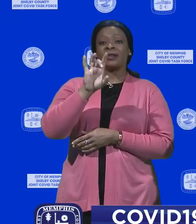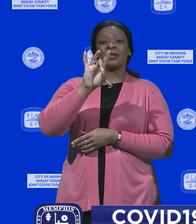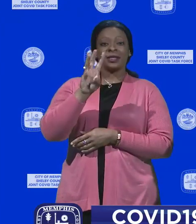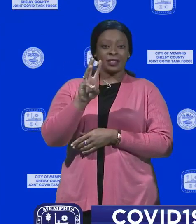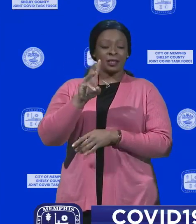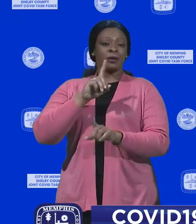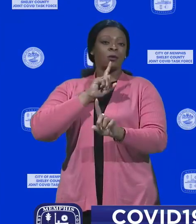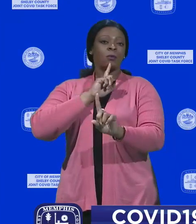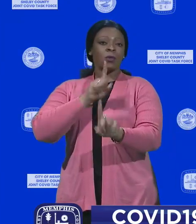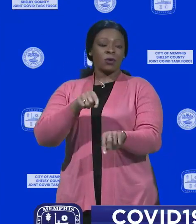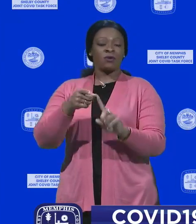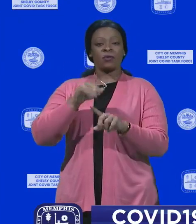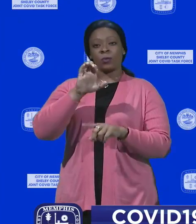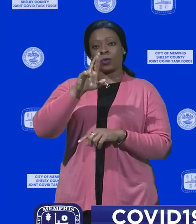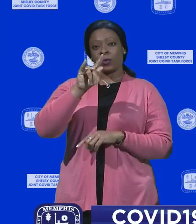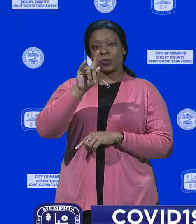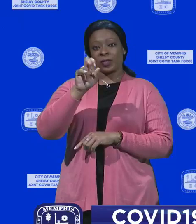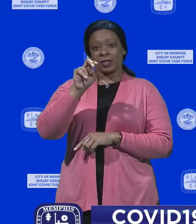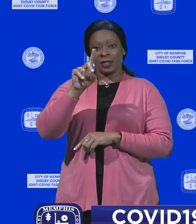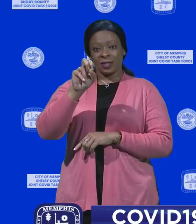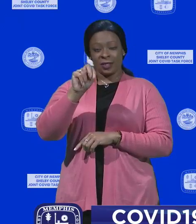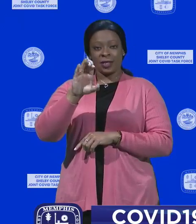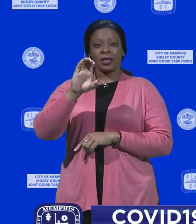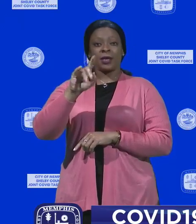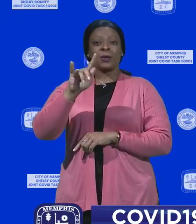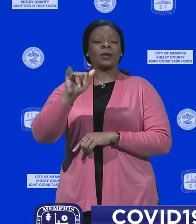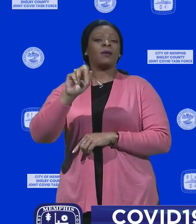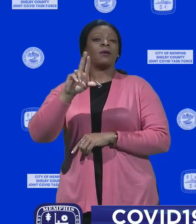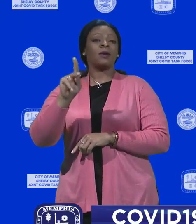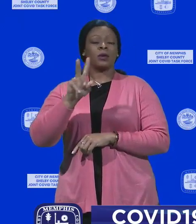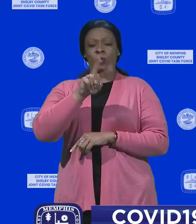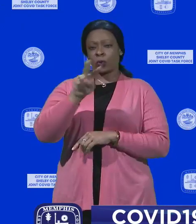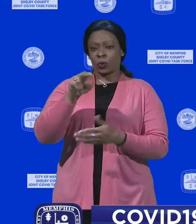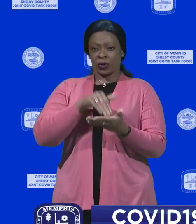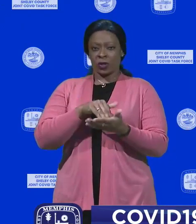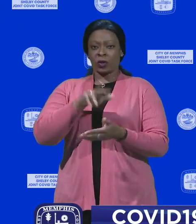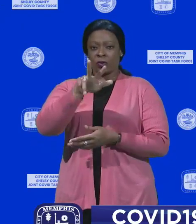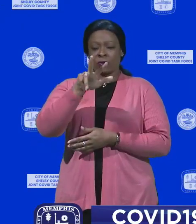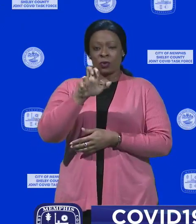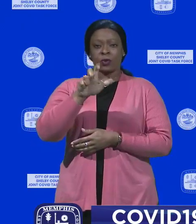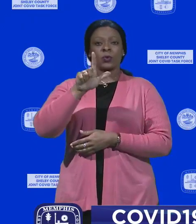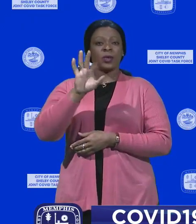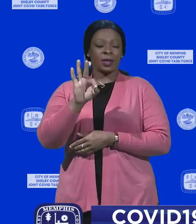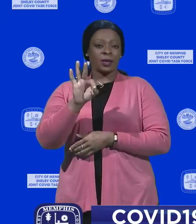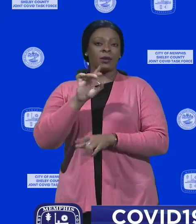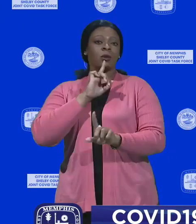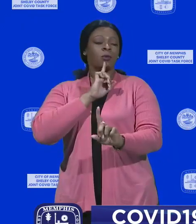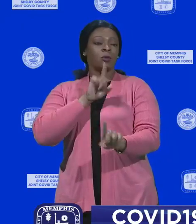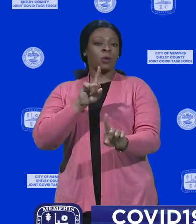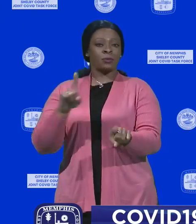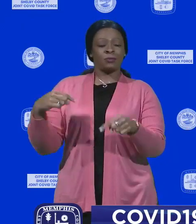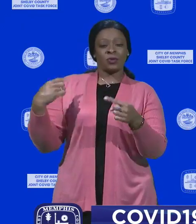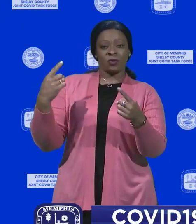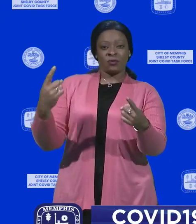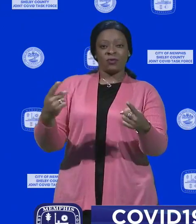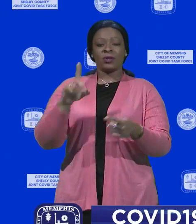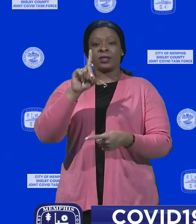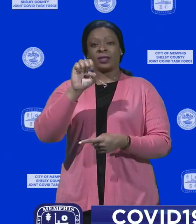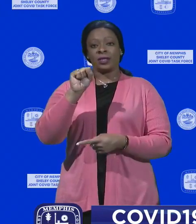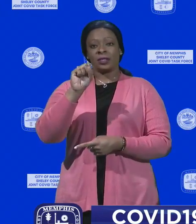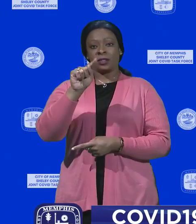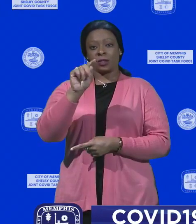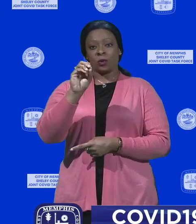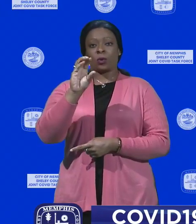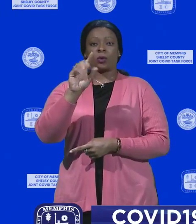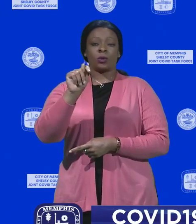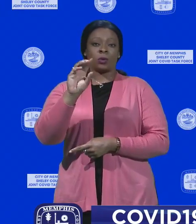5,786 reported cases from Crittenden County in Arkansas. And 22,329 cases reported so far from DeSoto County